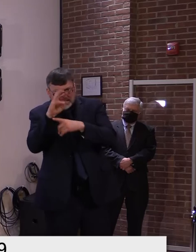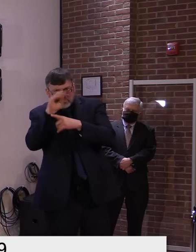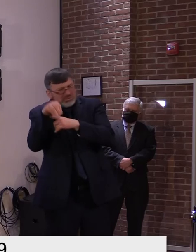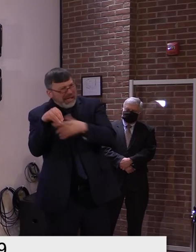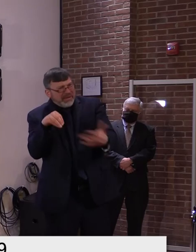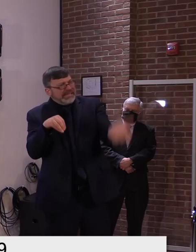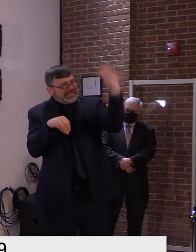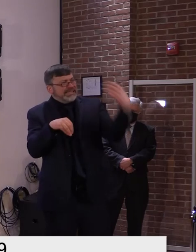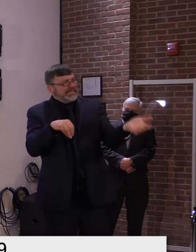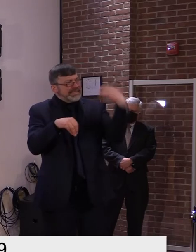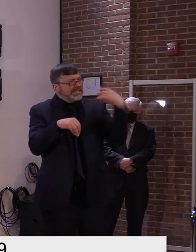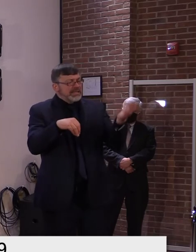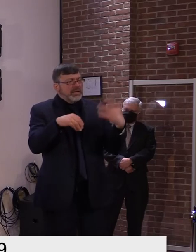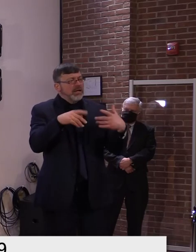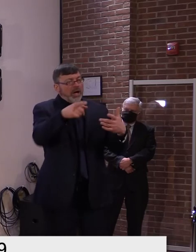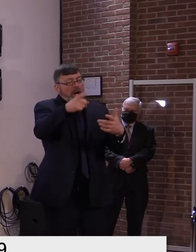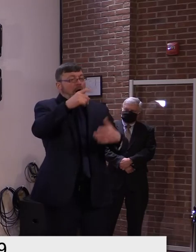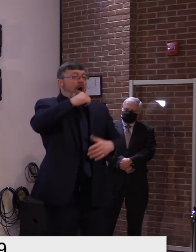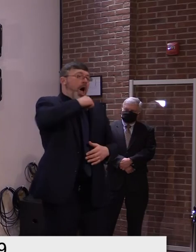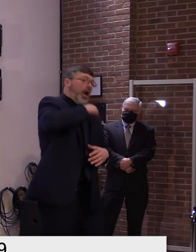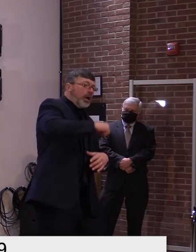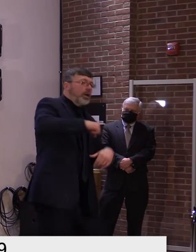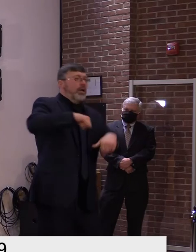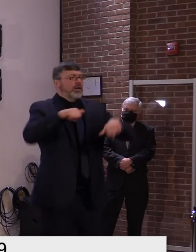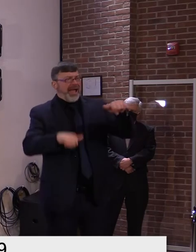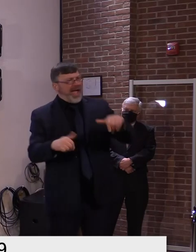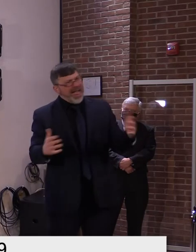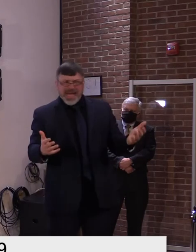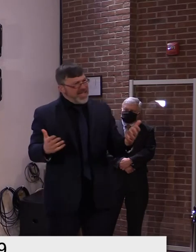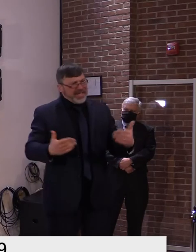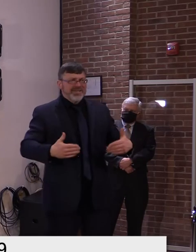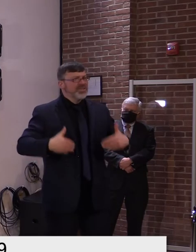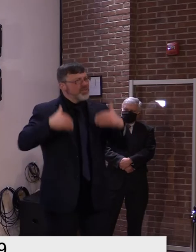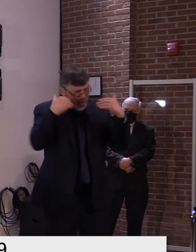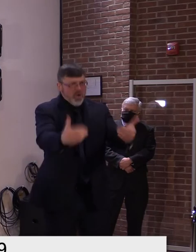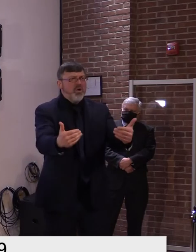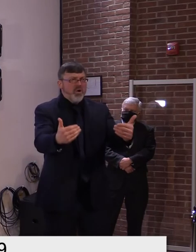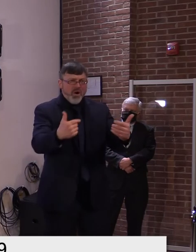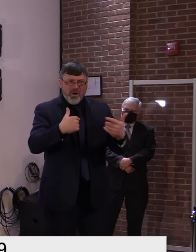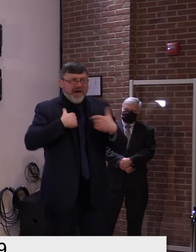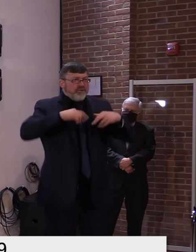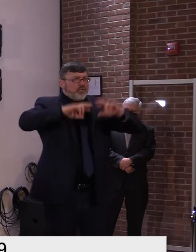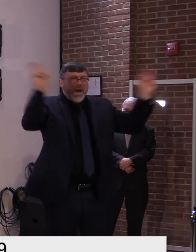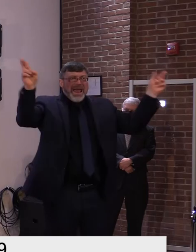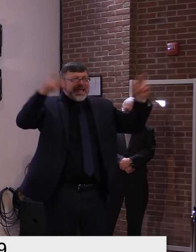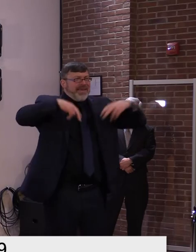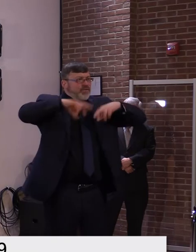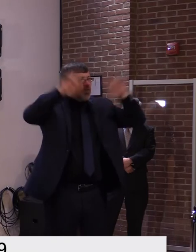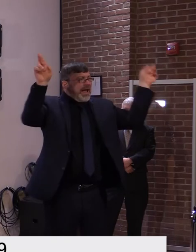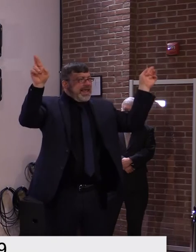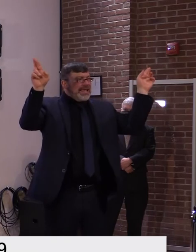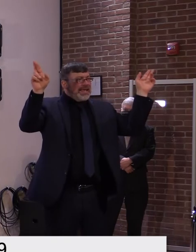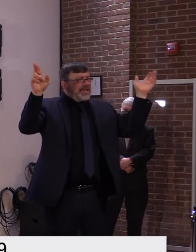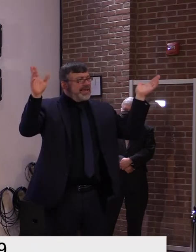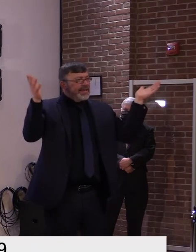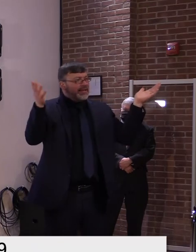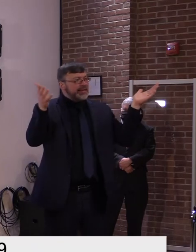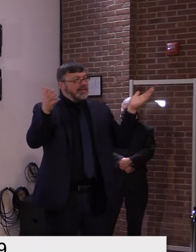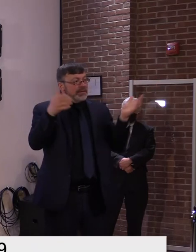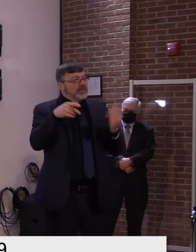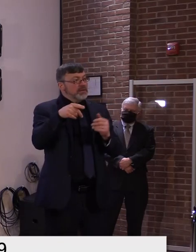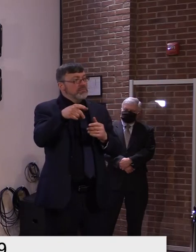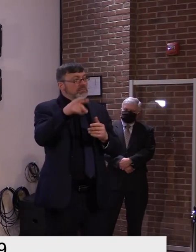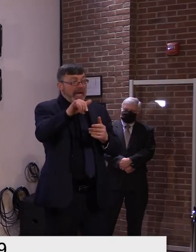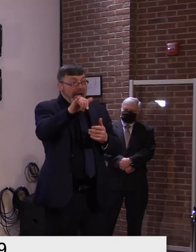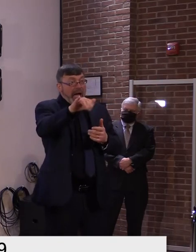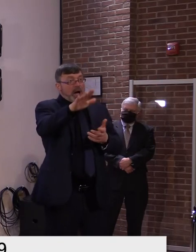so. This is what's be beneficial to not only those in the facility, but to you personally. It